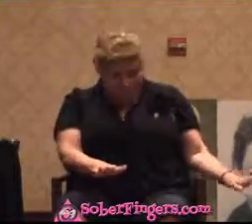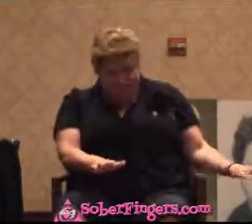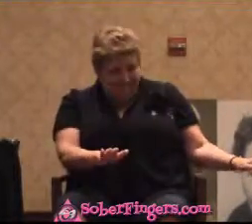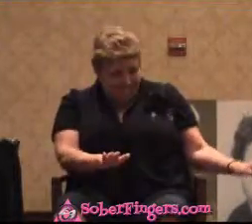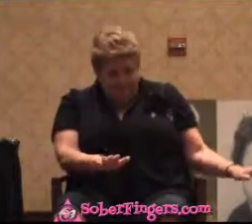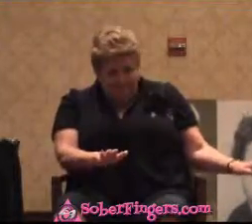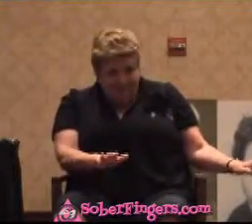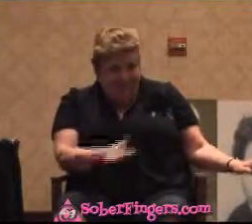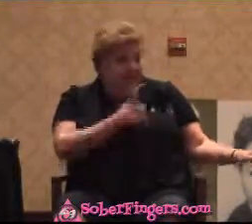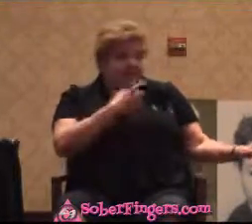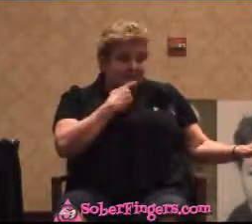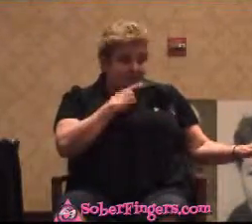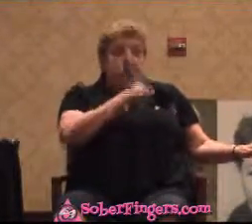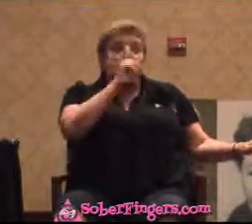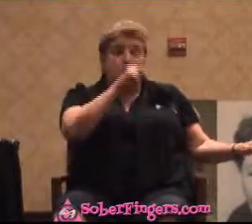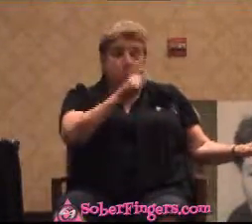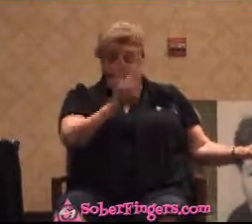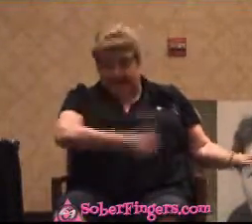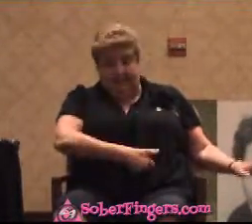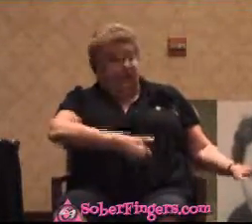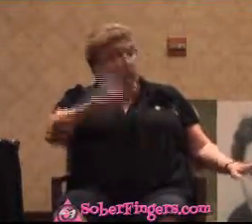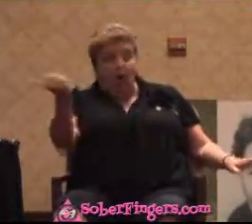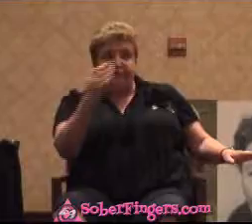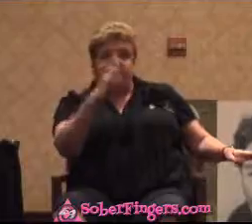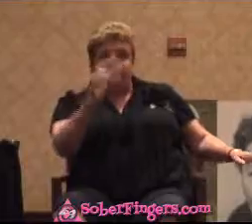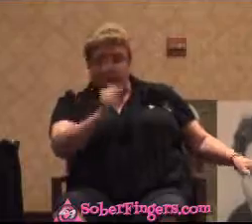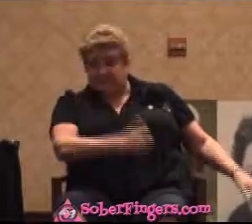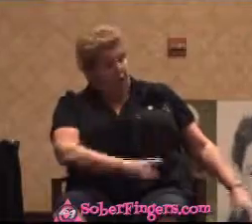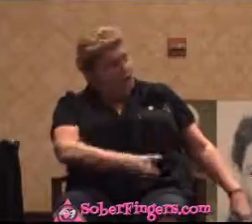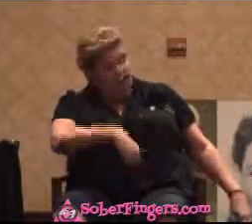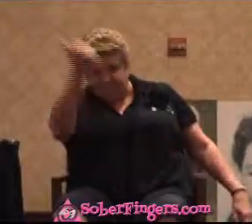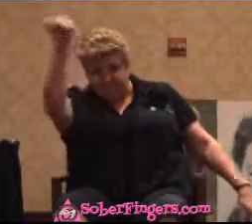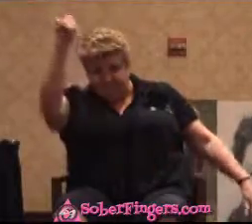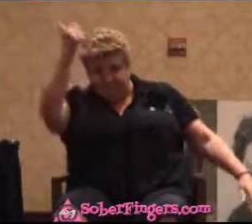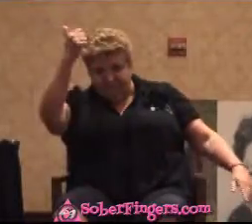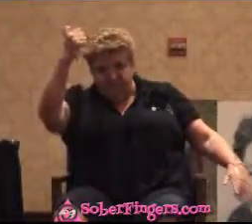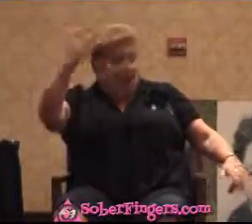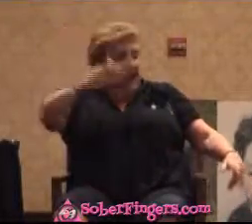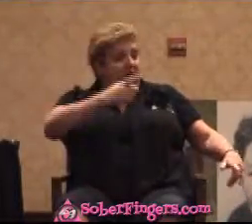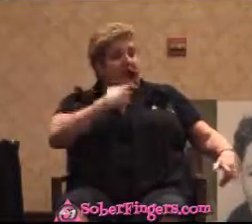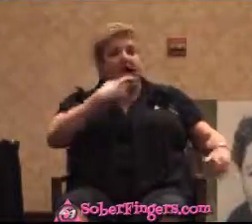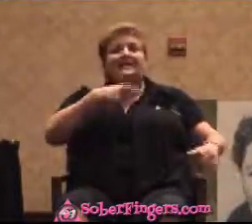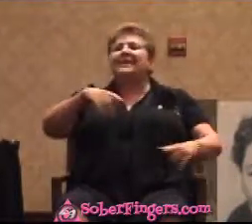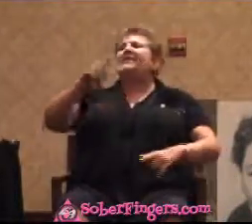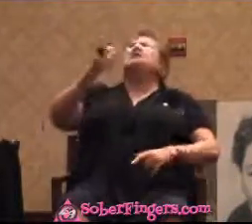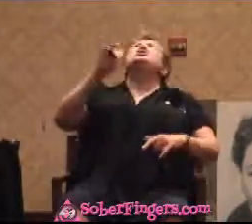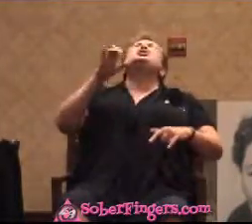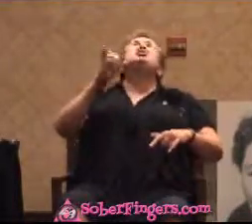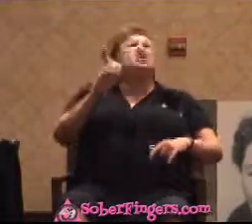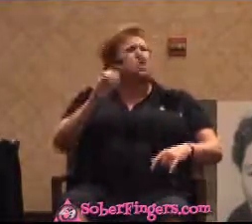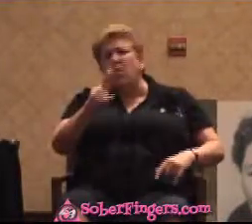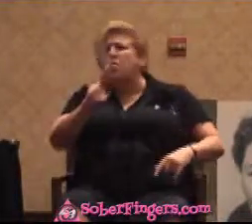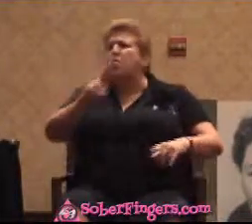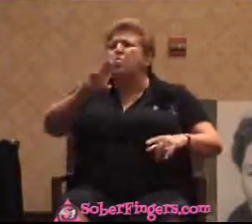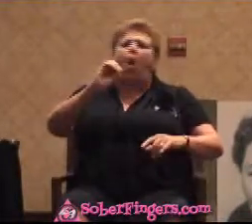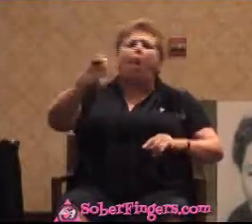He said, you got to get off this bus. I said, you, oh, Mr. Bus Driver, are